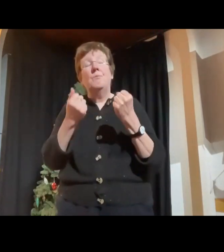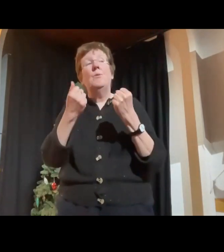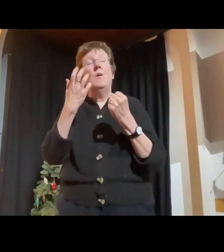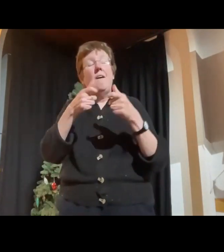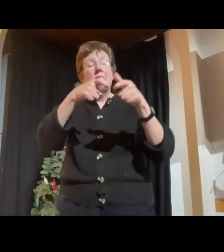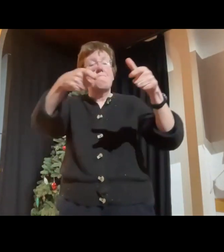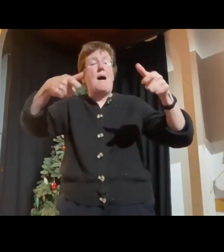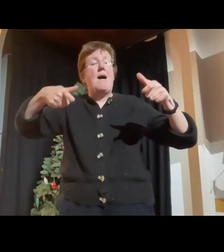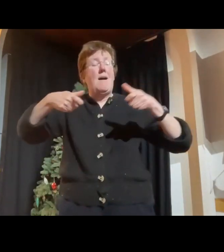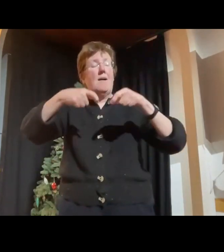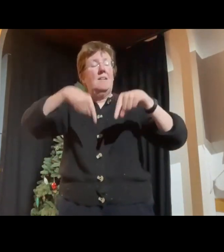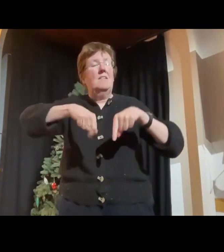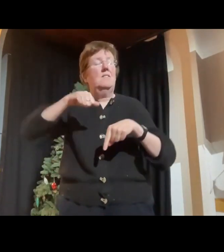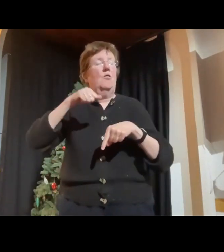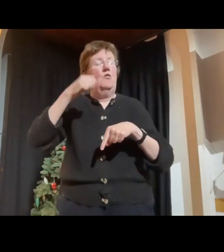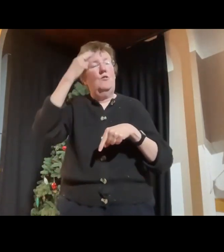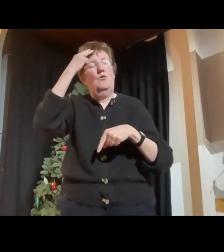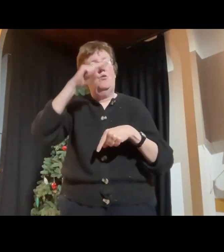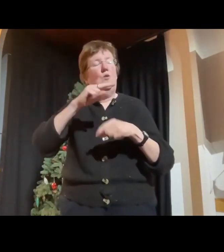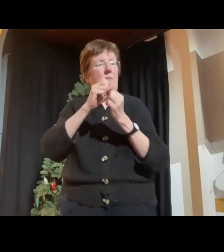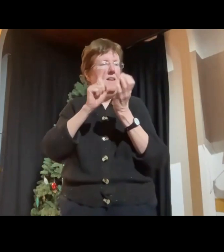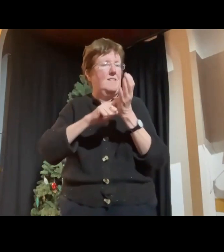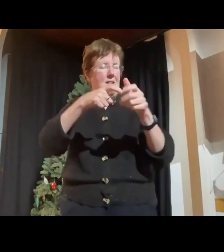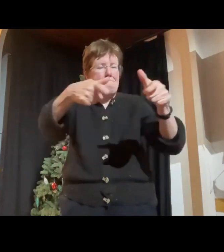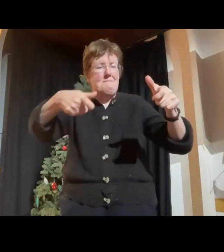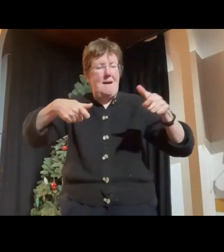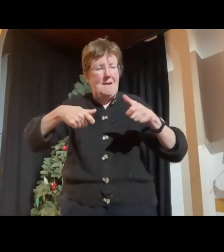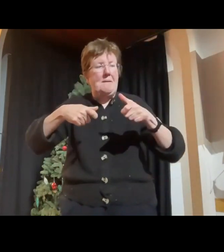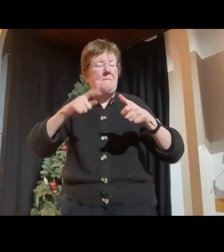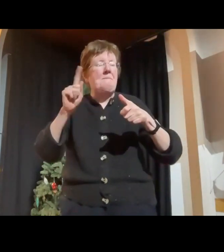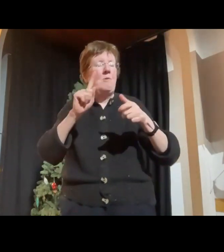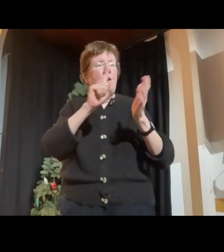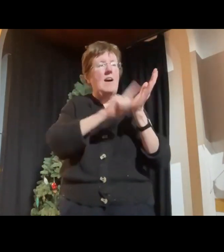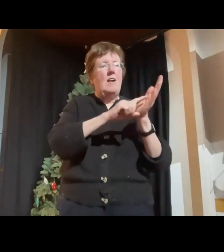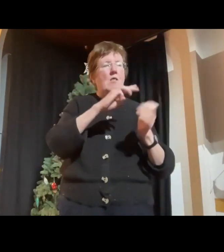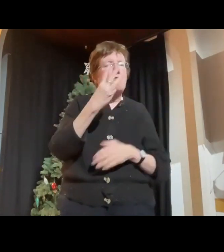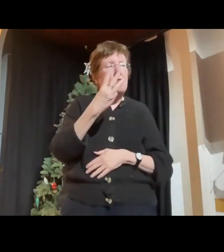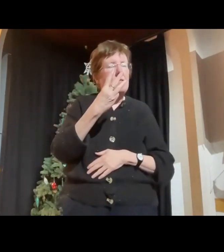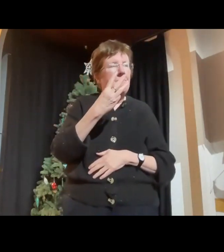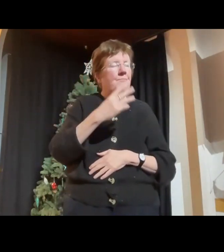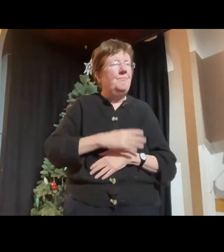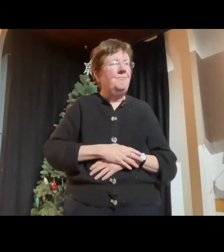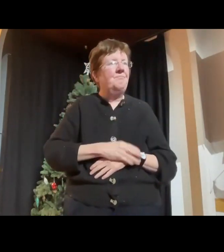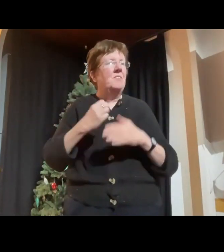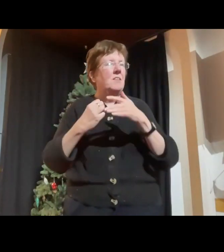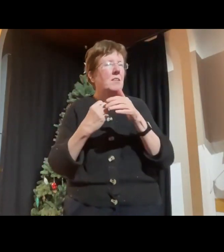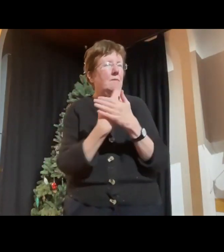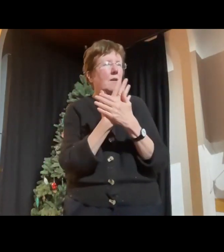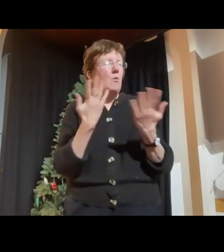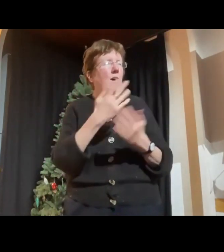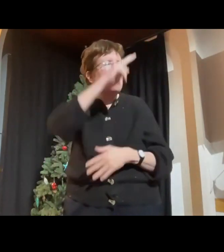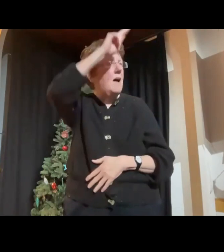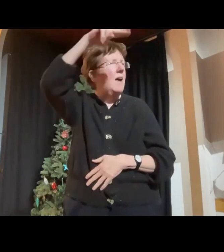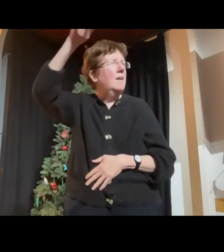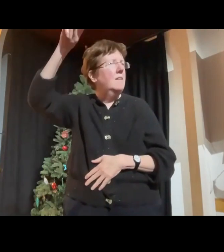It's actually a success story. We do have a pack that exists in Scotland. It's called the BSL pack, and it's for teaching BSL